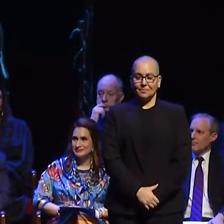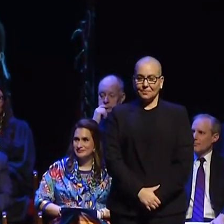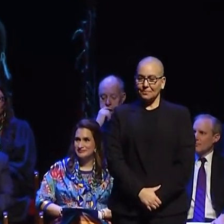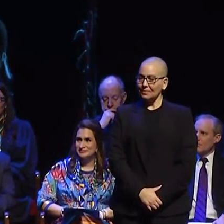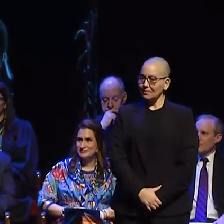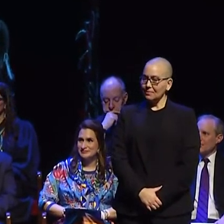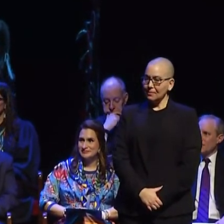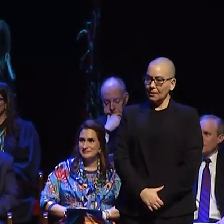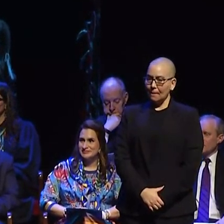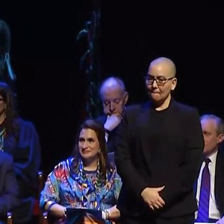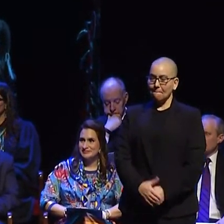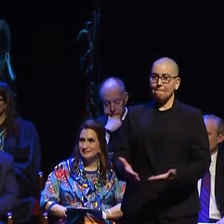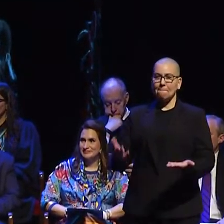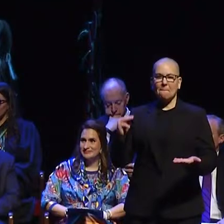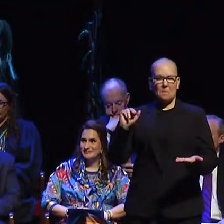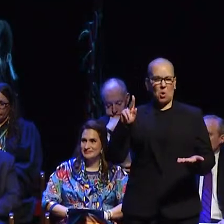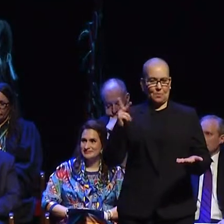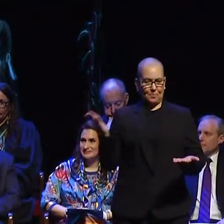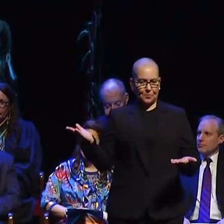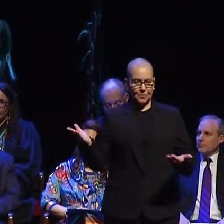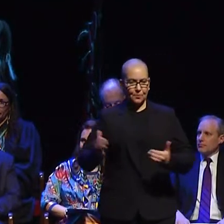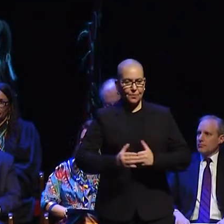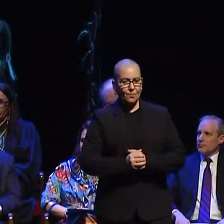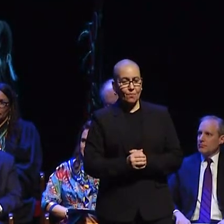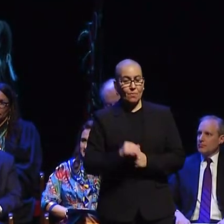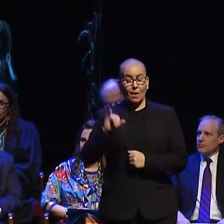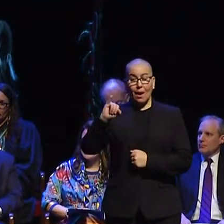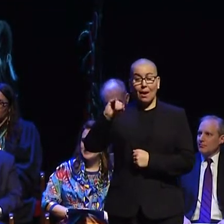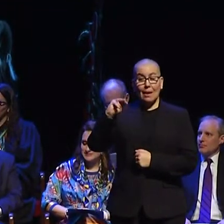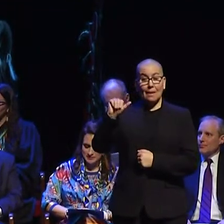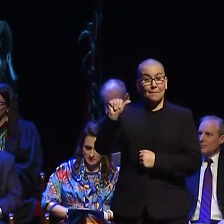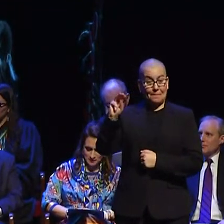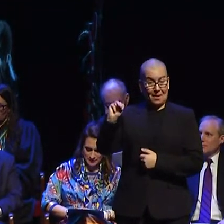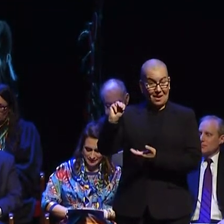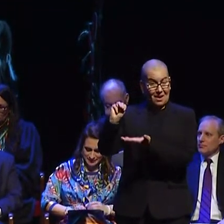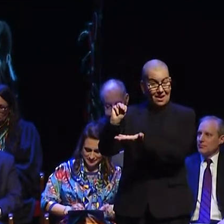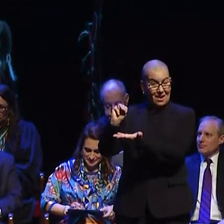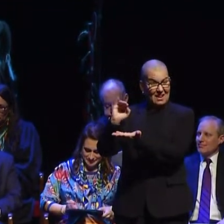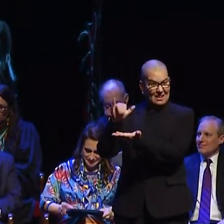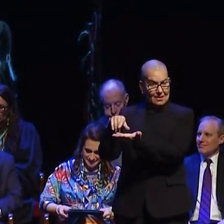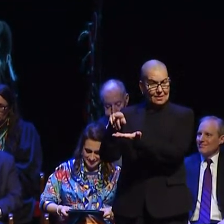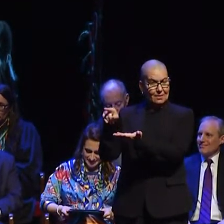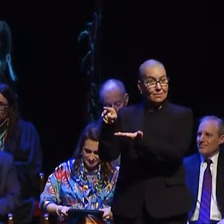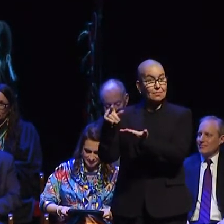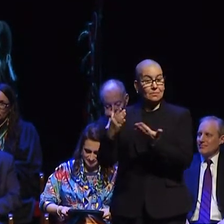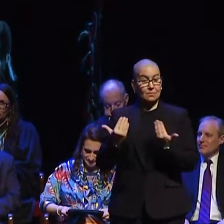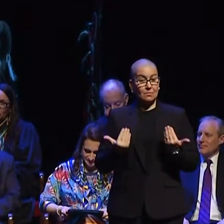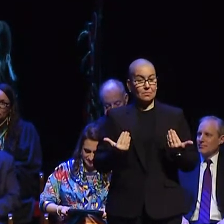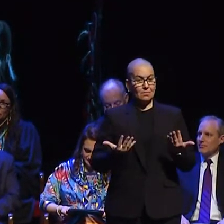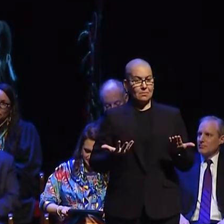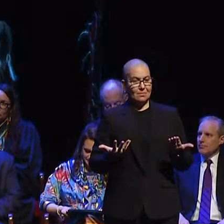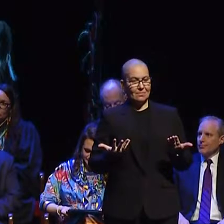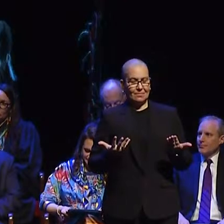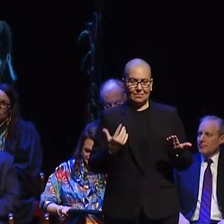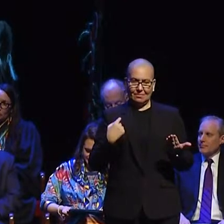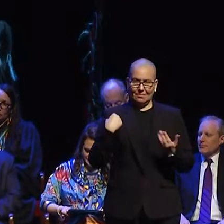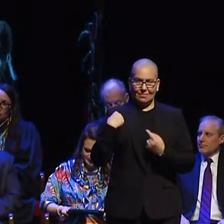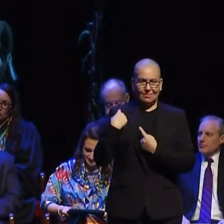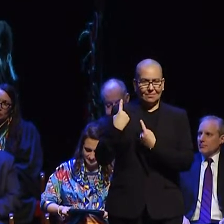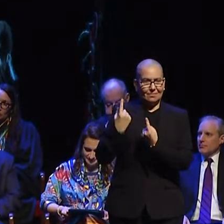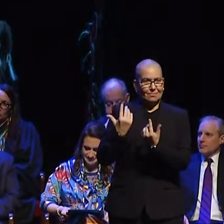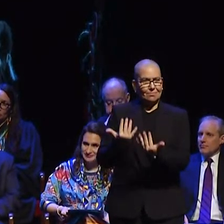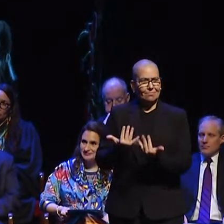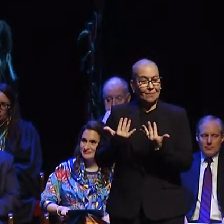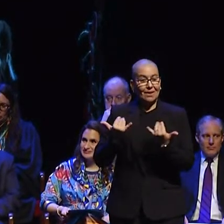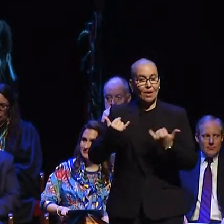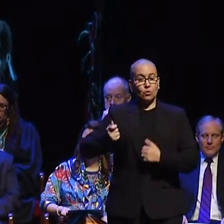Thank you, Imam El-Amin. We now turn to the portion of the event that we've all been waiting for. Judge Jerry Blackwell, I'll turn it